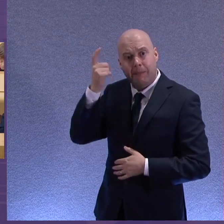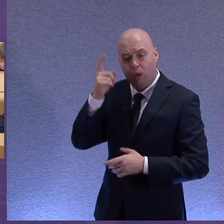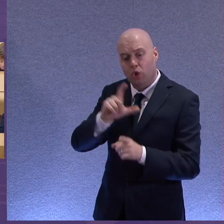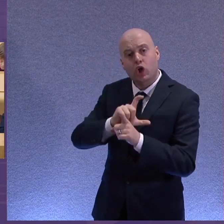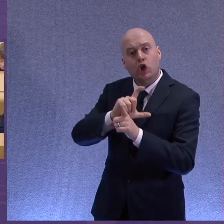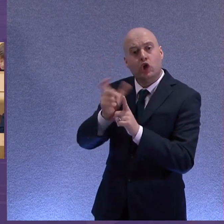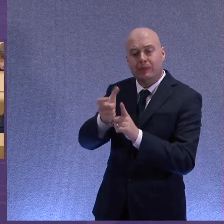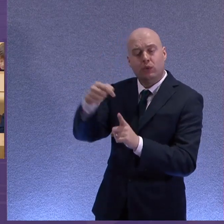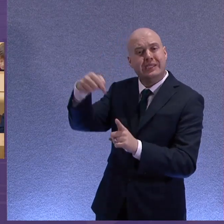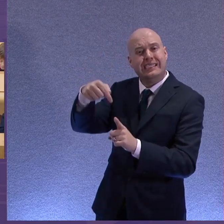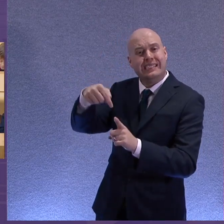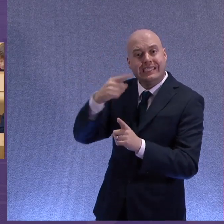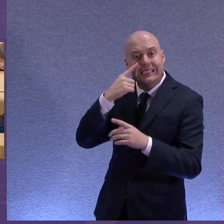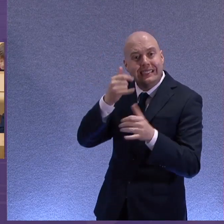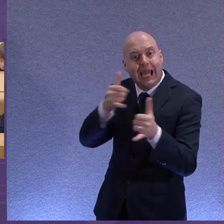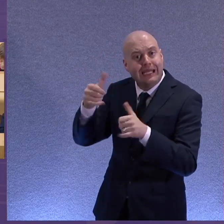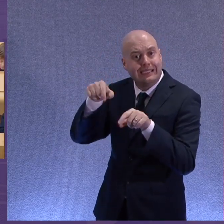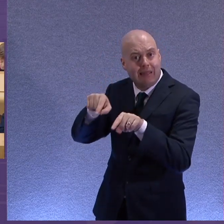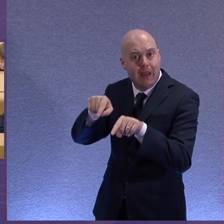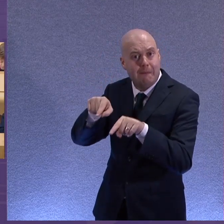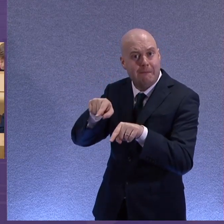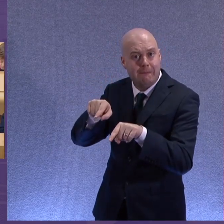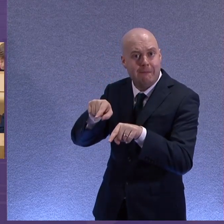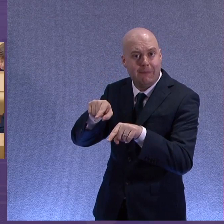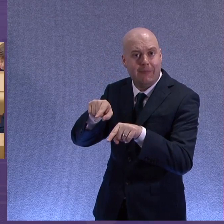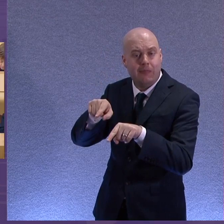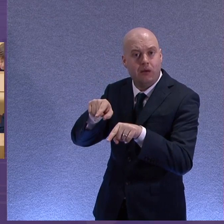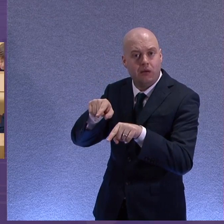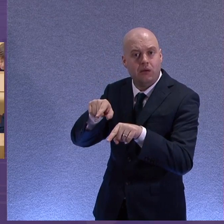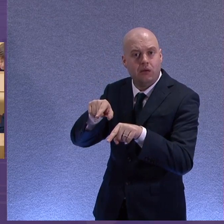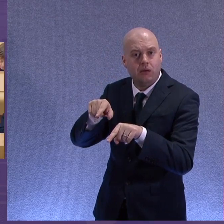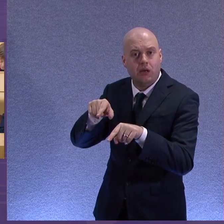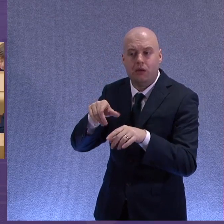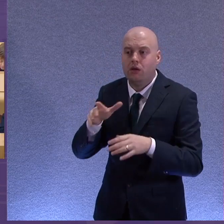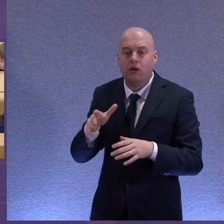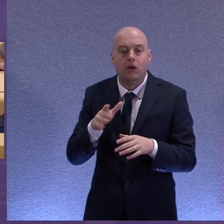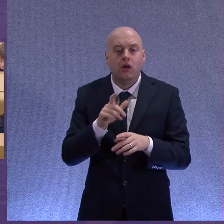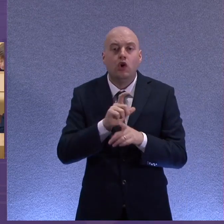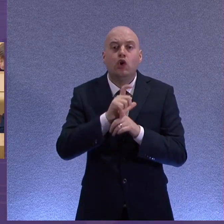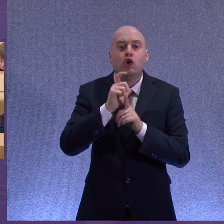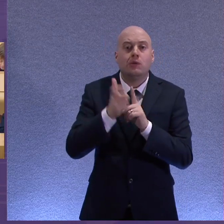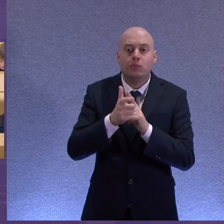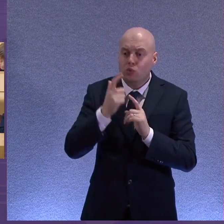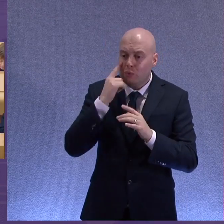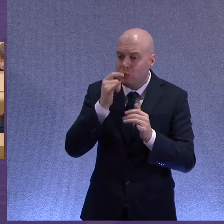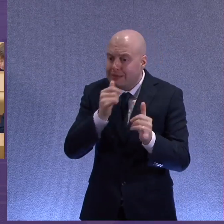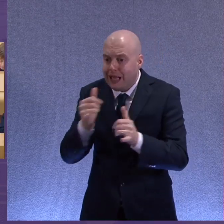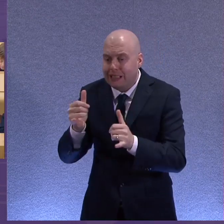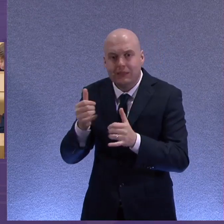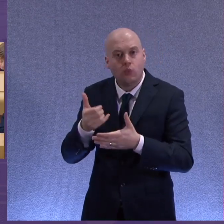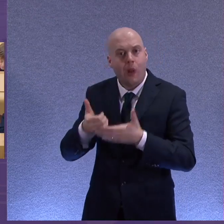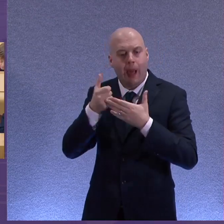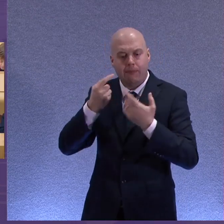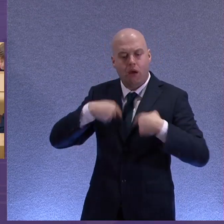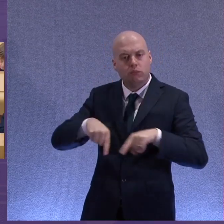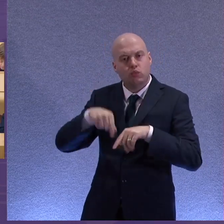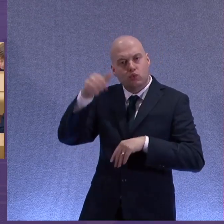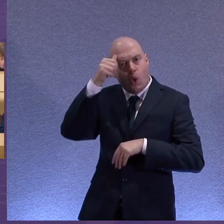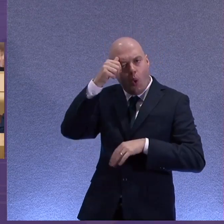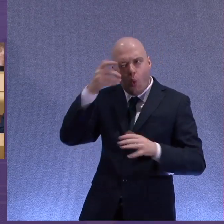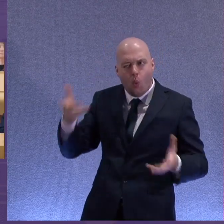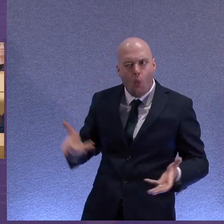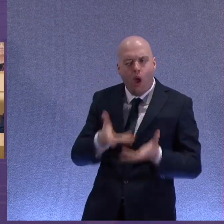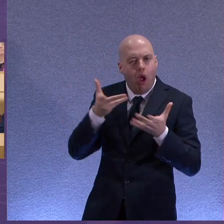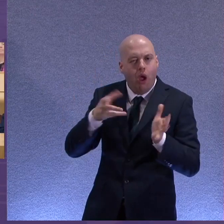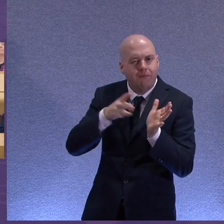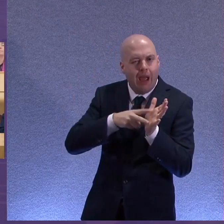Health Organization, the case for community testing and so tracing and tracking to help slow down the spread of this